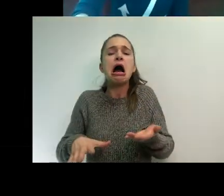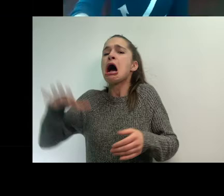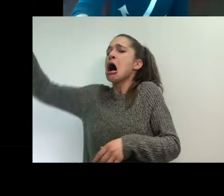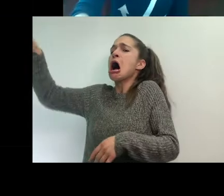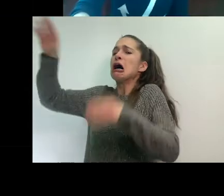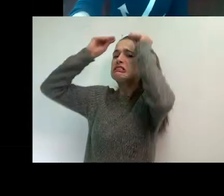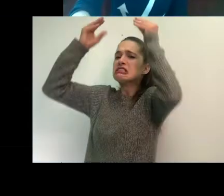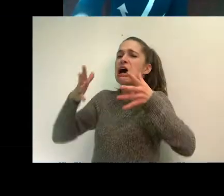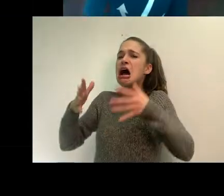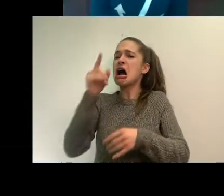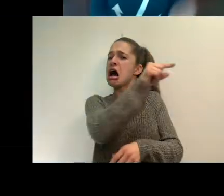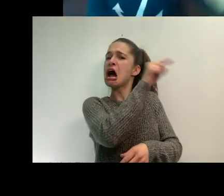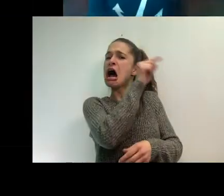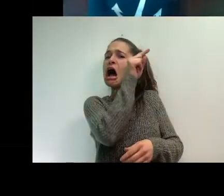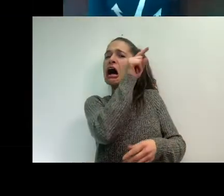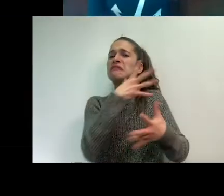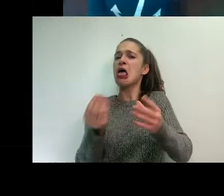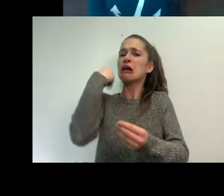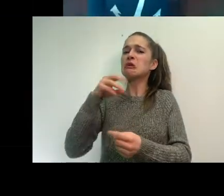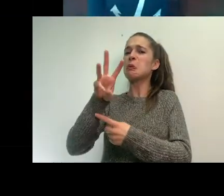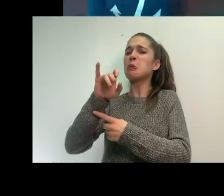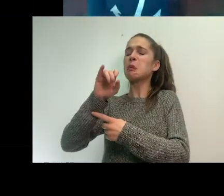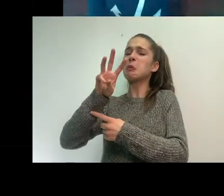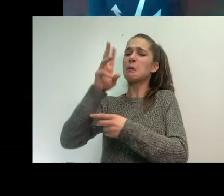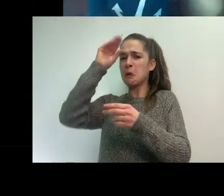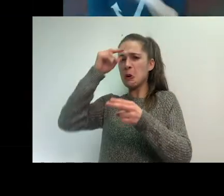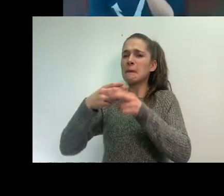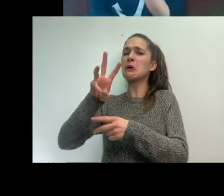Noodleman, Penelope ate William Amoto